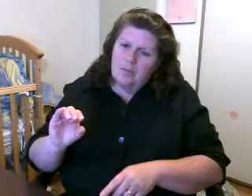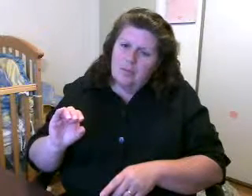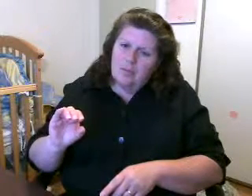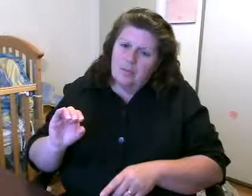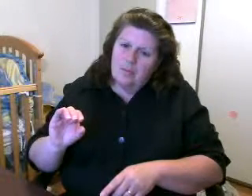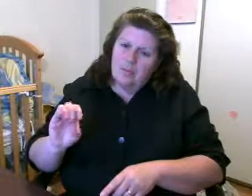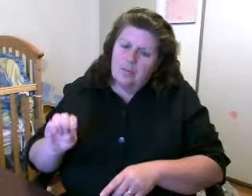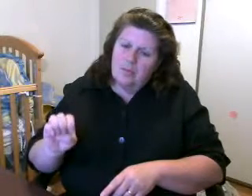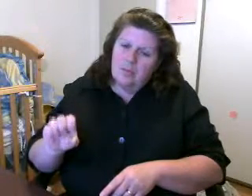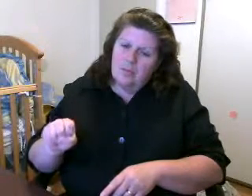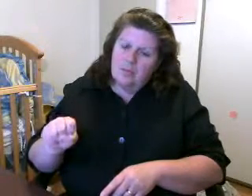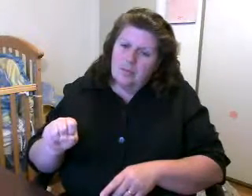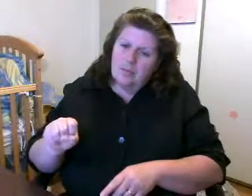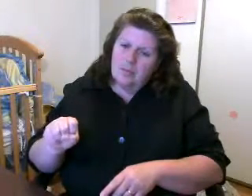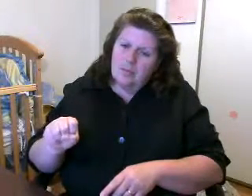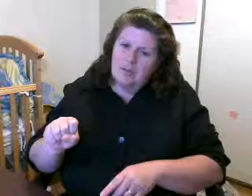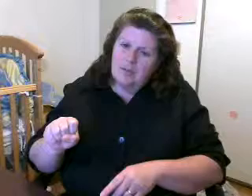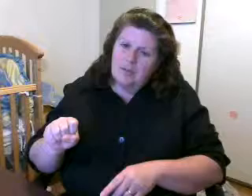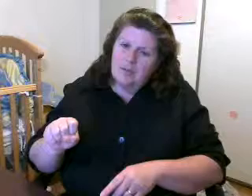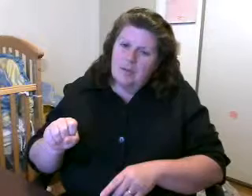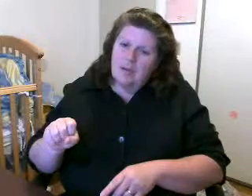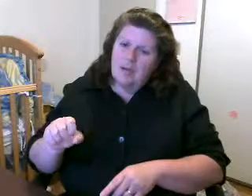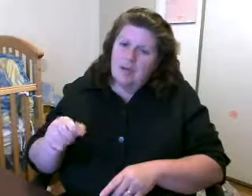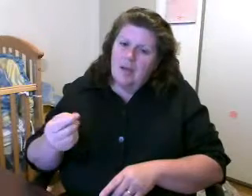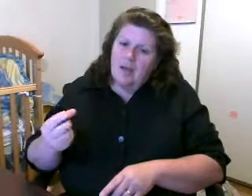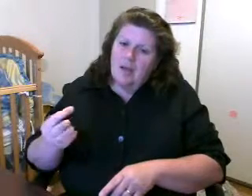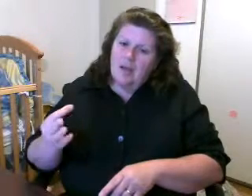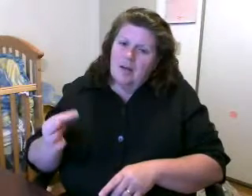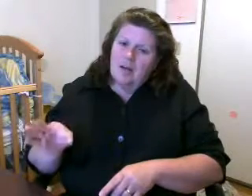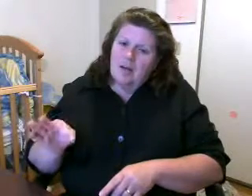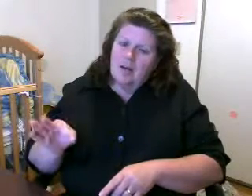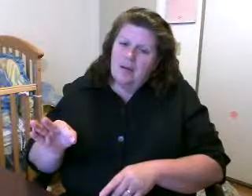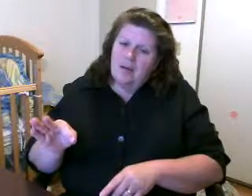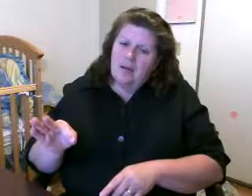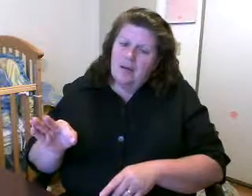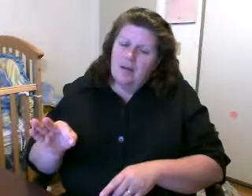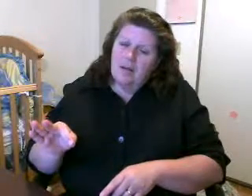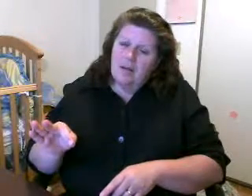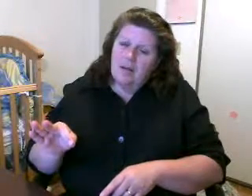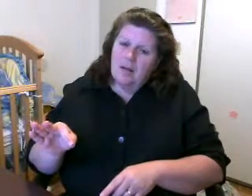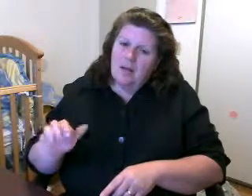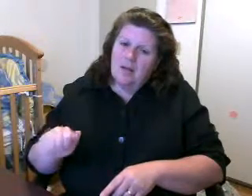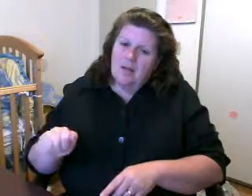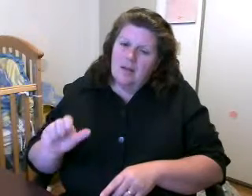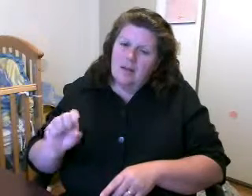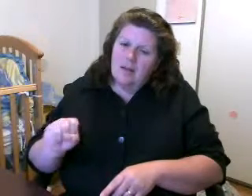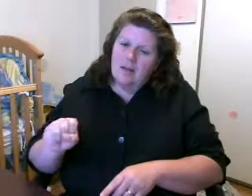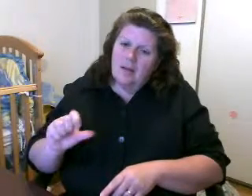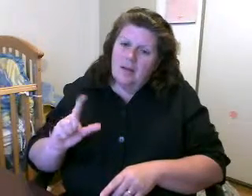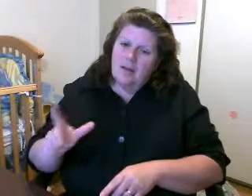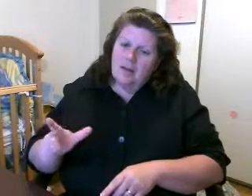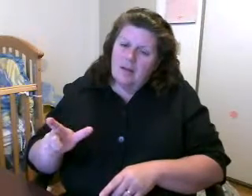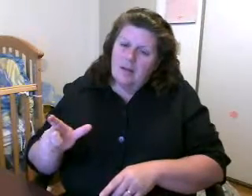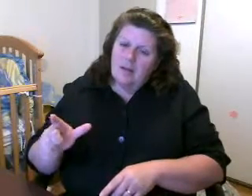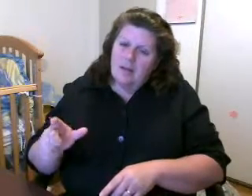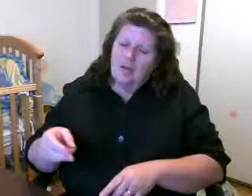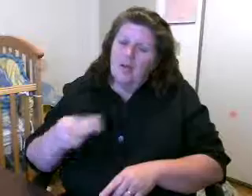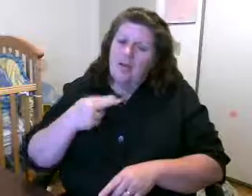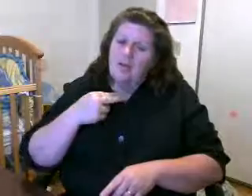sign language. Section 10 is your production and understanding of your voicing language, which we'll say is English. All right? So that's a